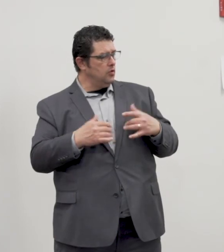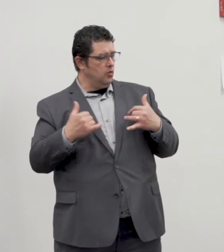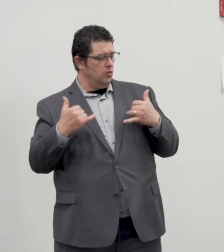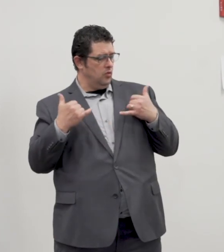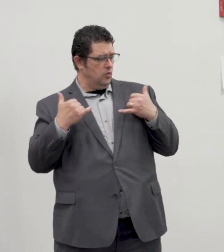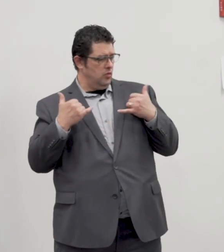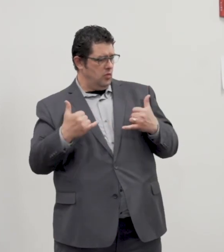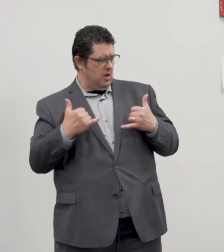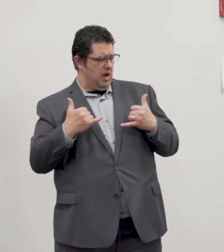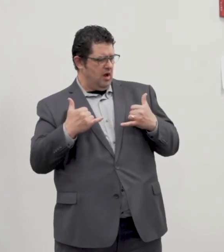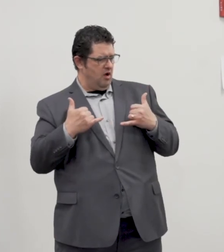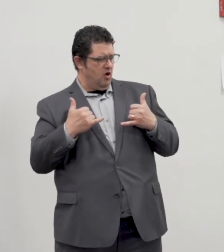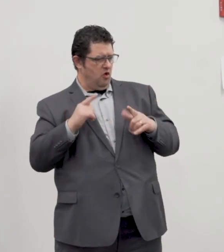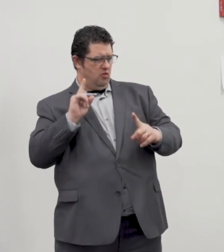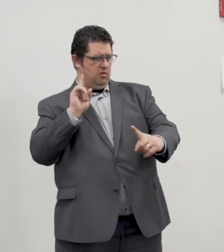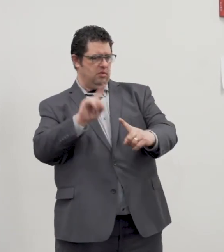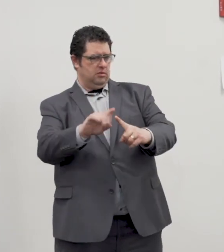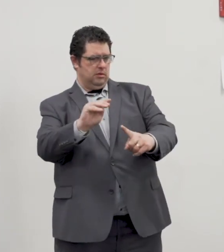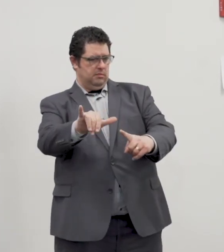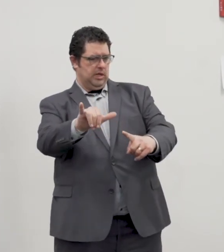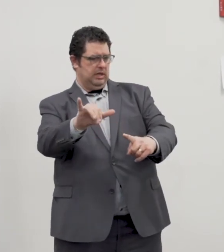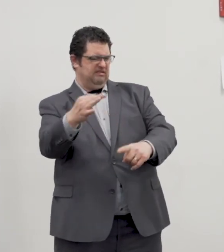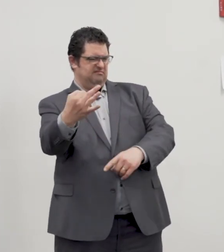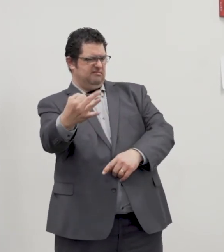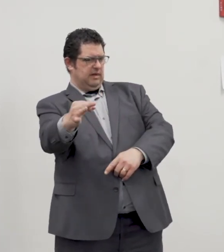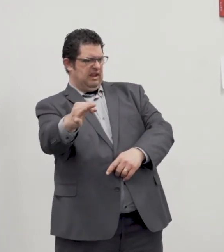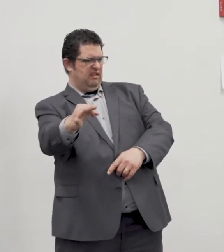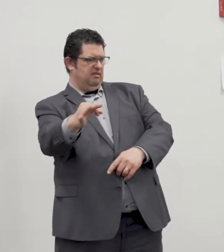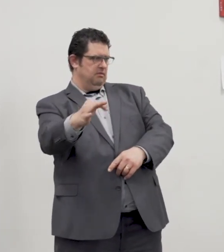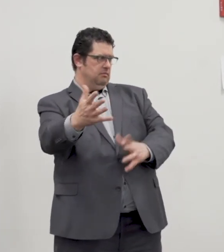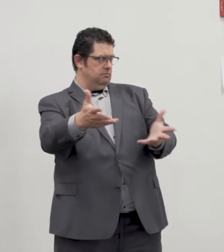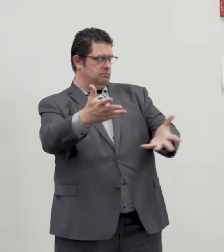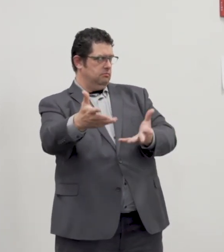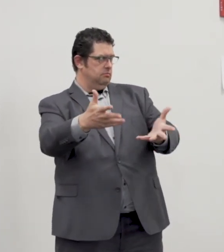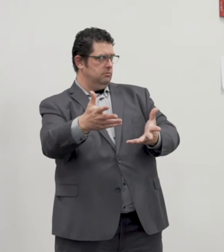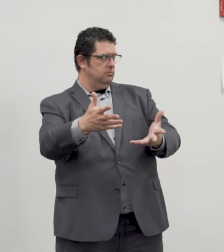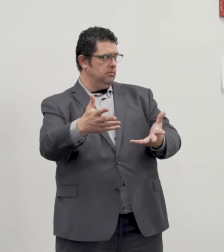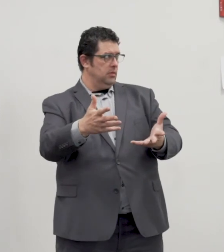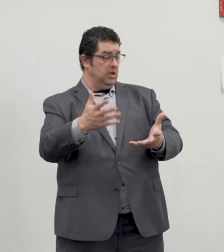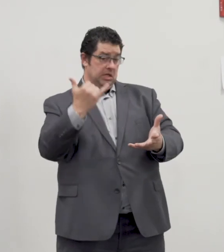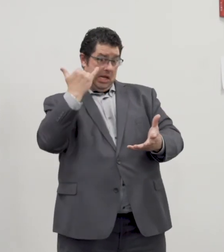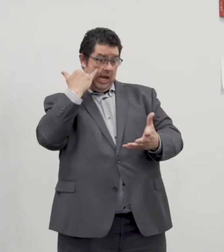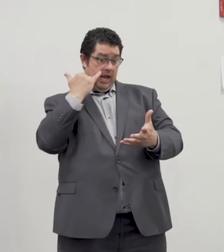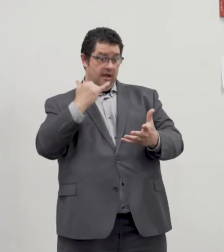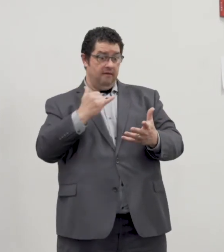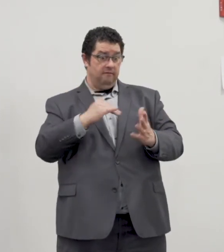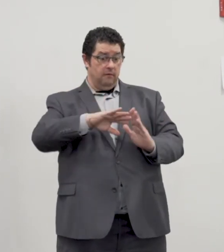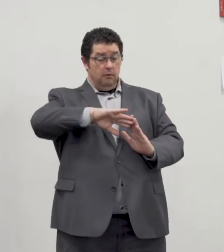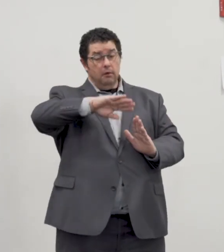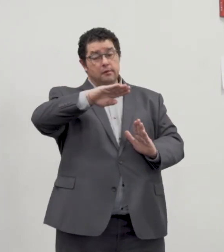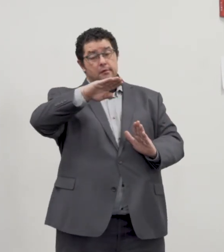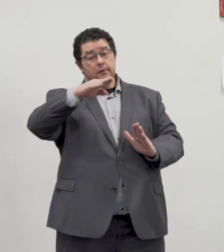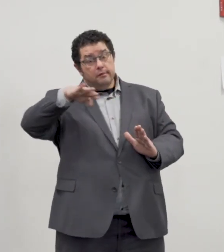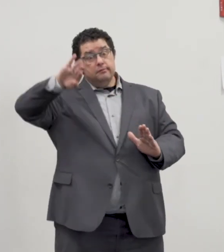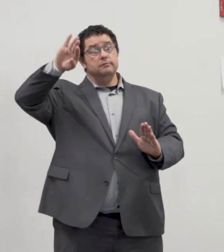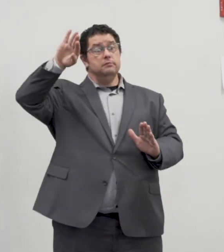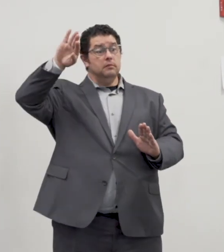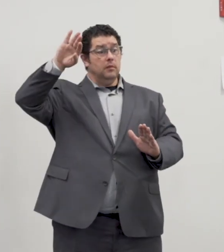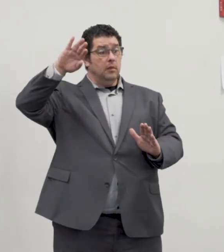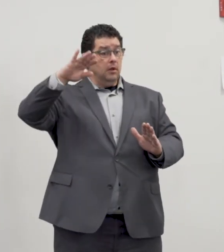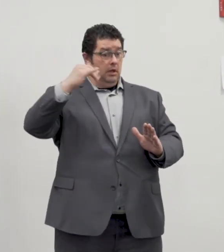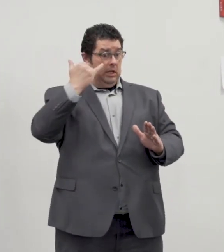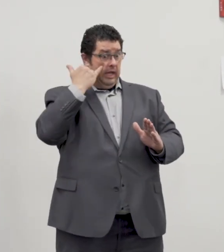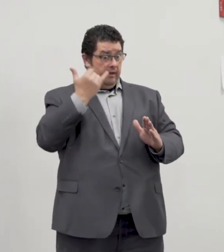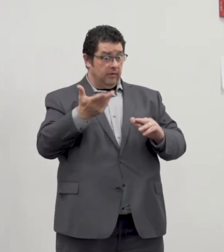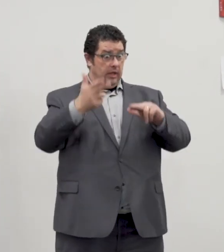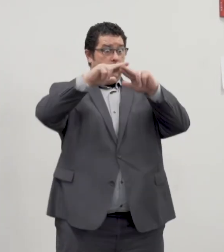that you've been looking at now that look promising change, and we're seeing those hospitalization numbers go up,